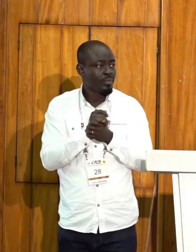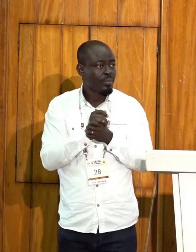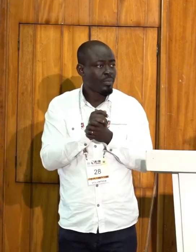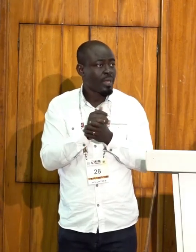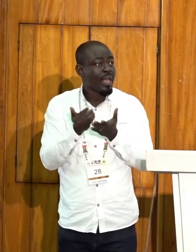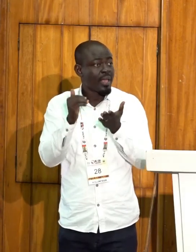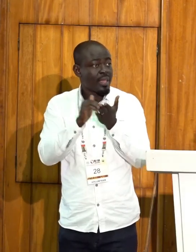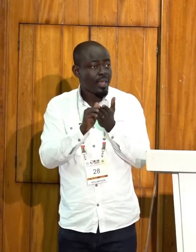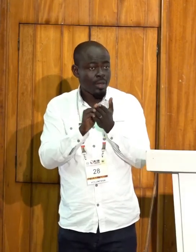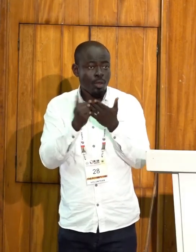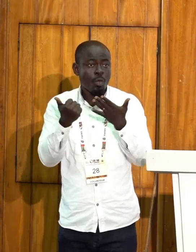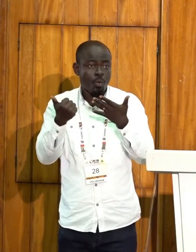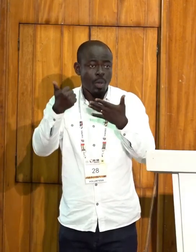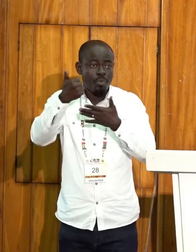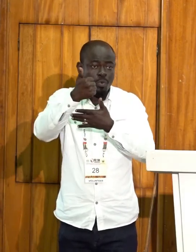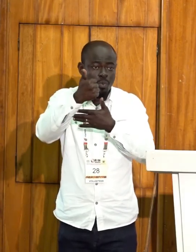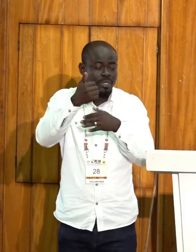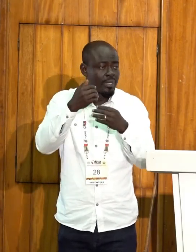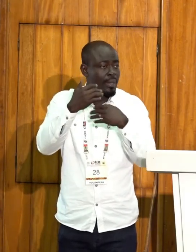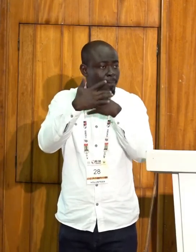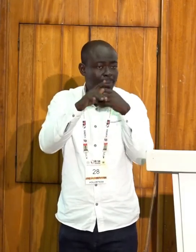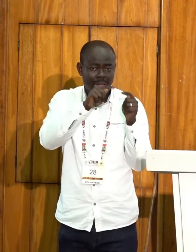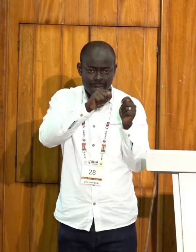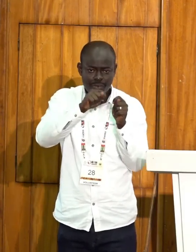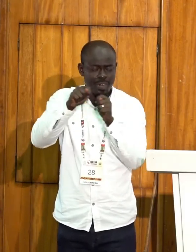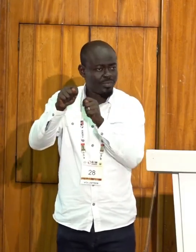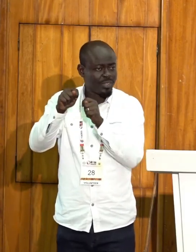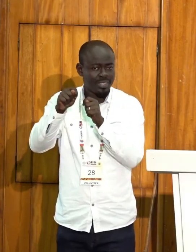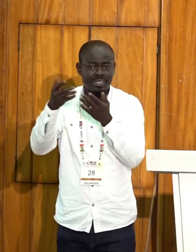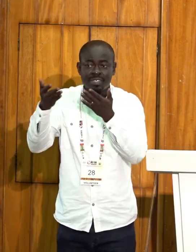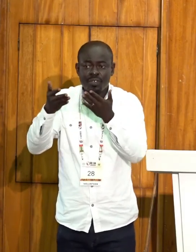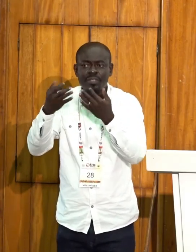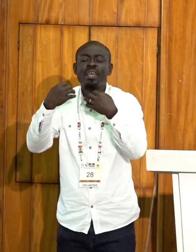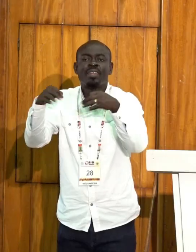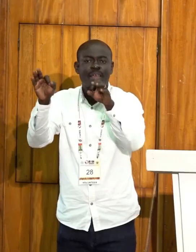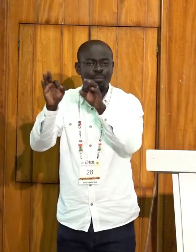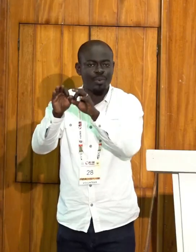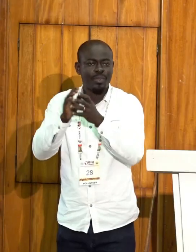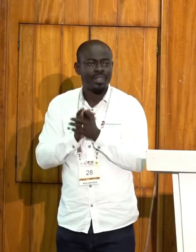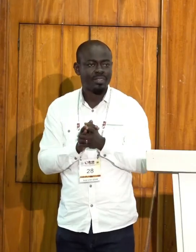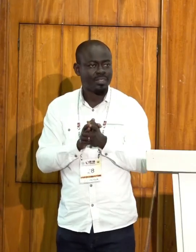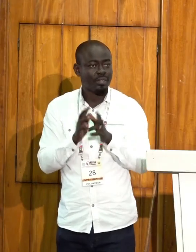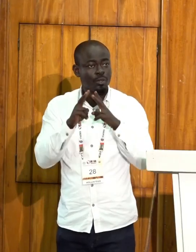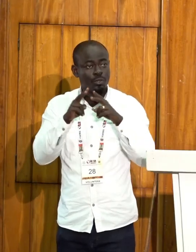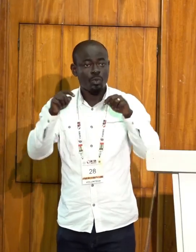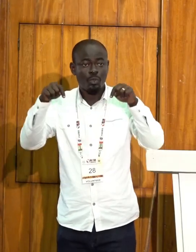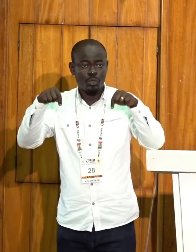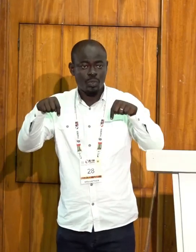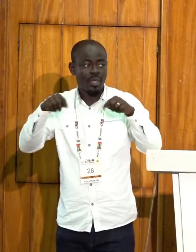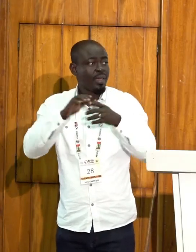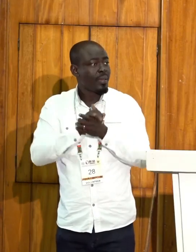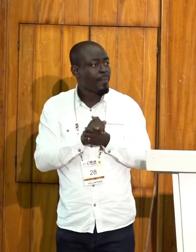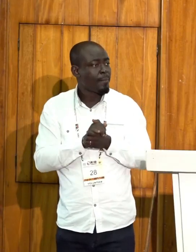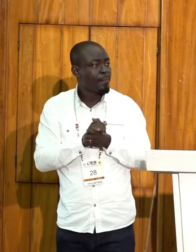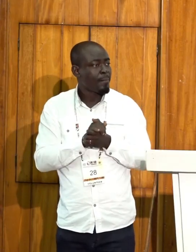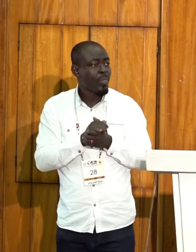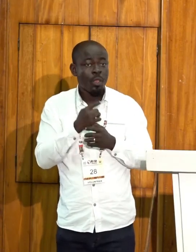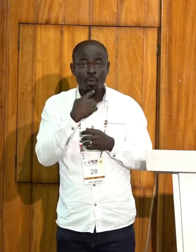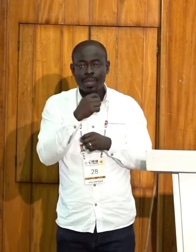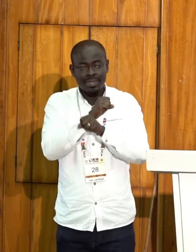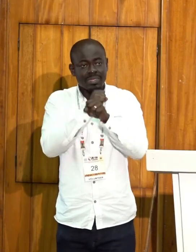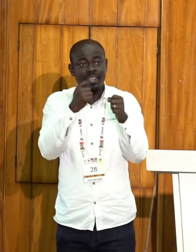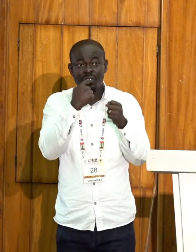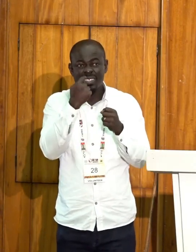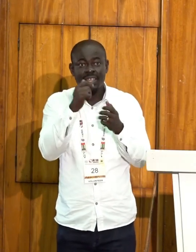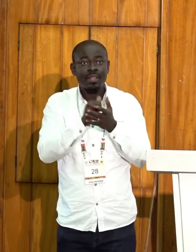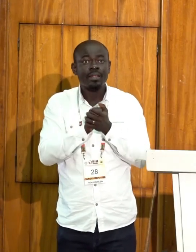promoting transfusion services and their importance. So today, we can say safely